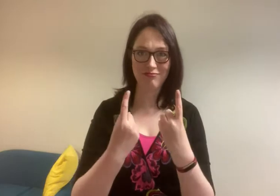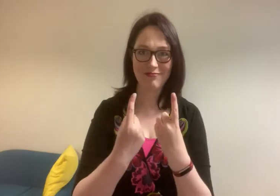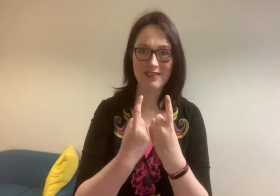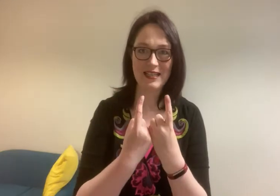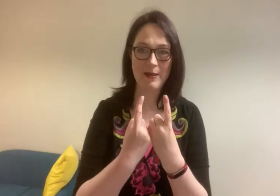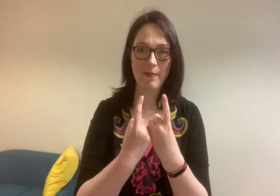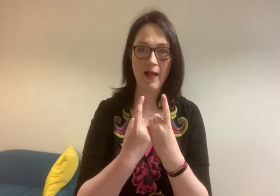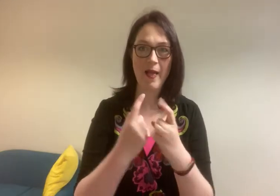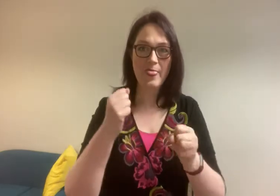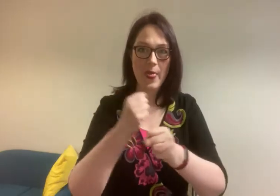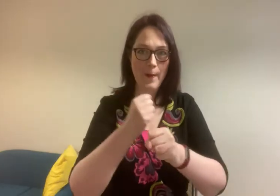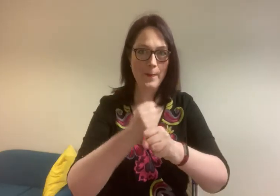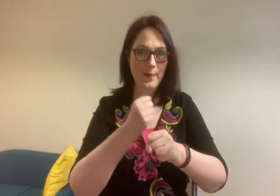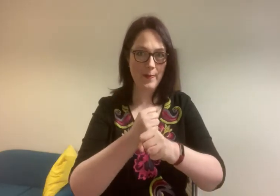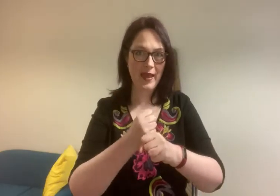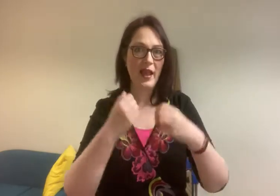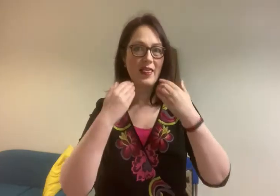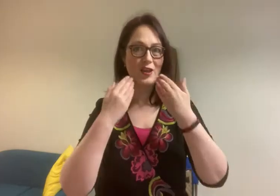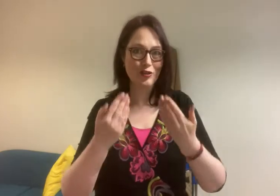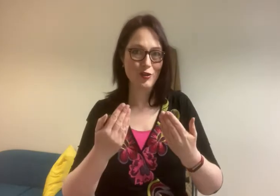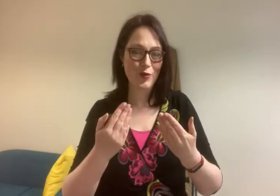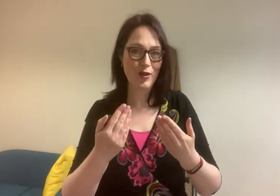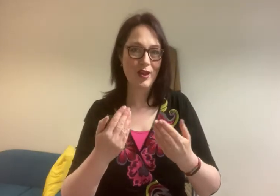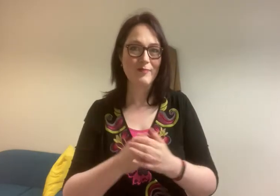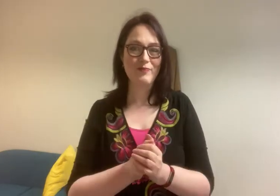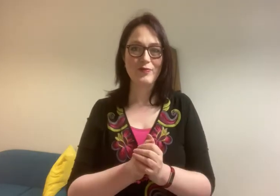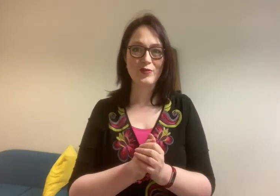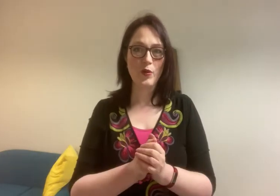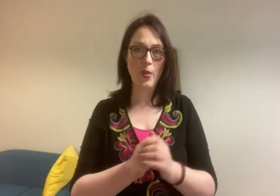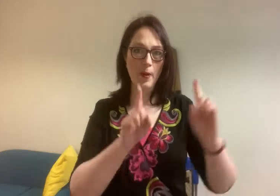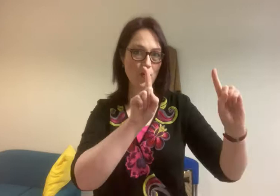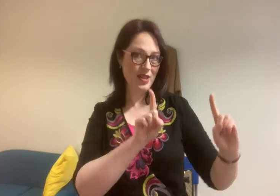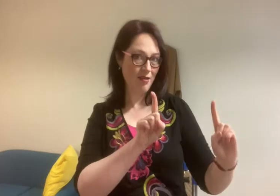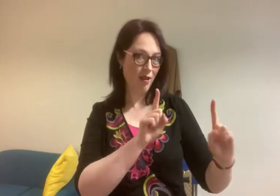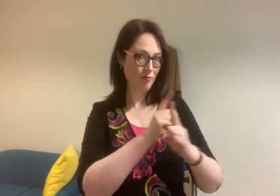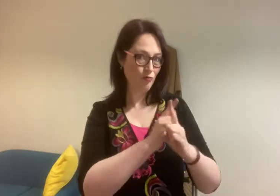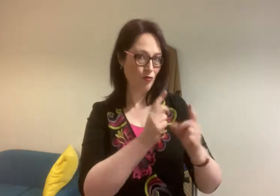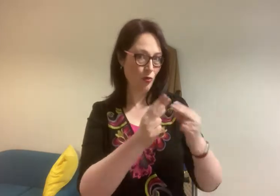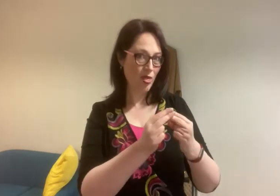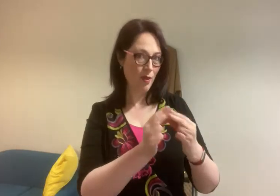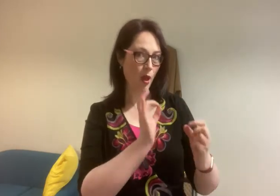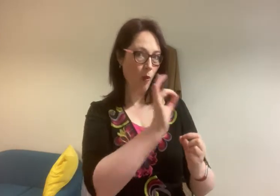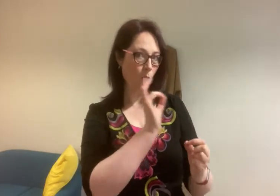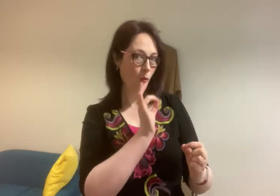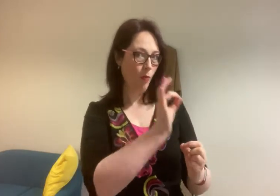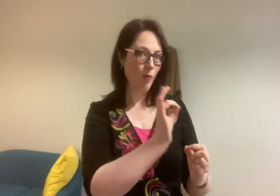watching, they know, they've got ideas of what they can make. We also have a meeting with the production team, so that includes the presenter, so they know what sort